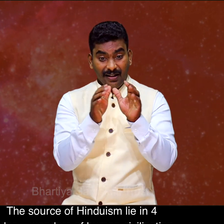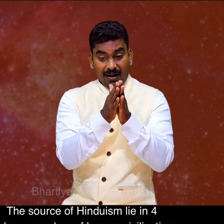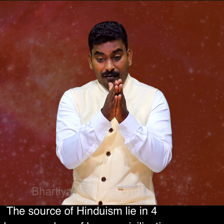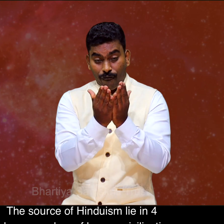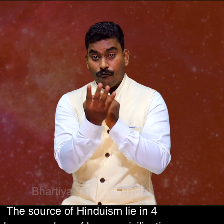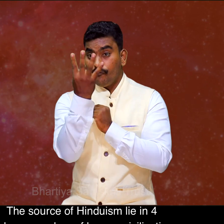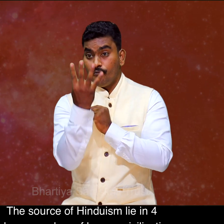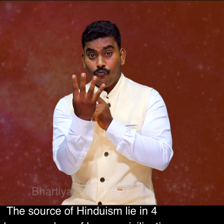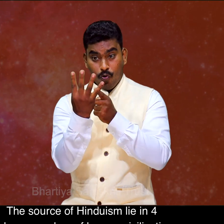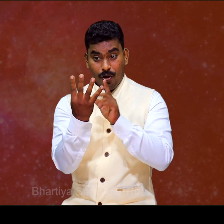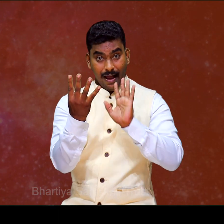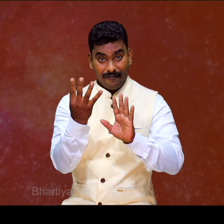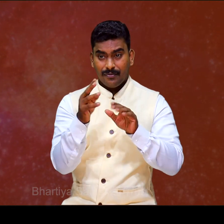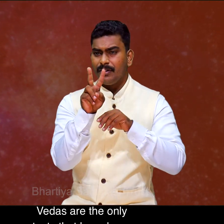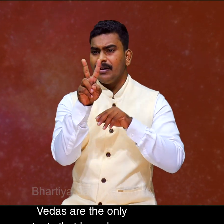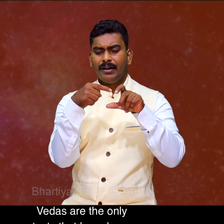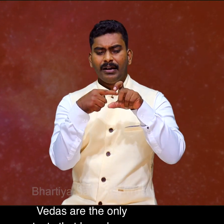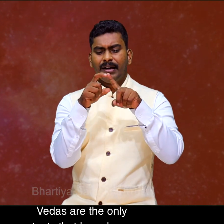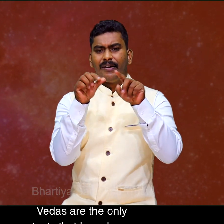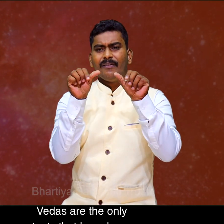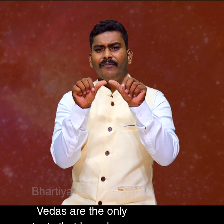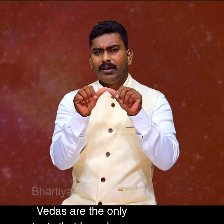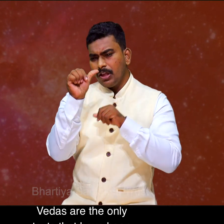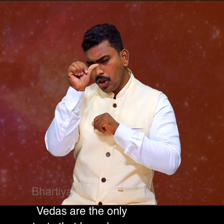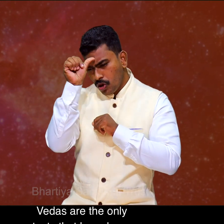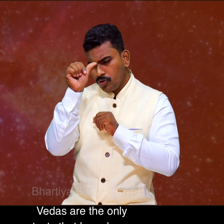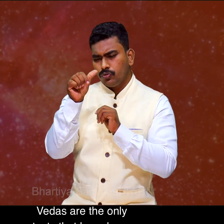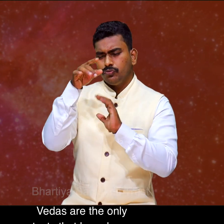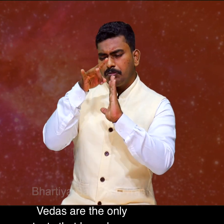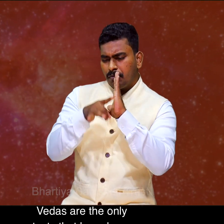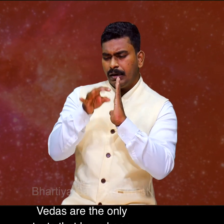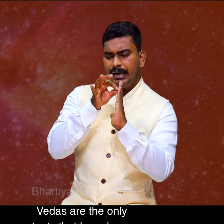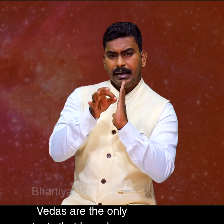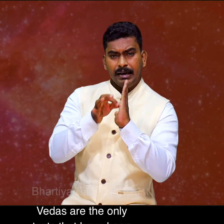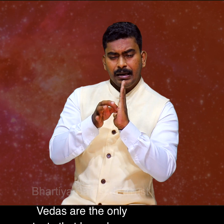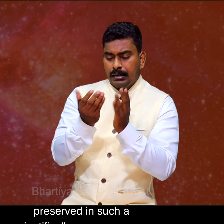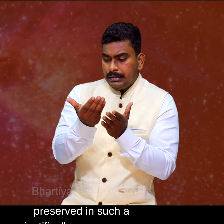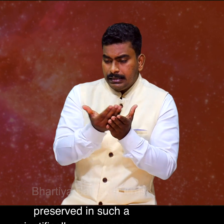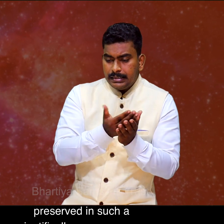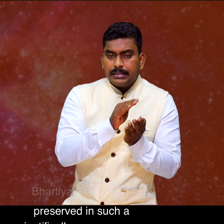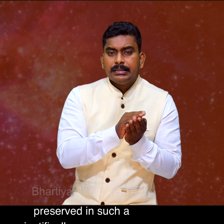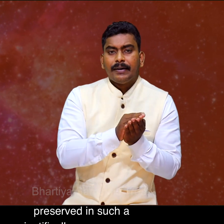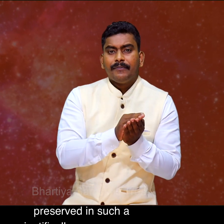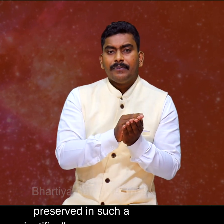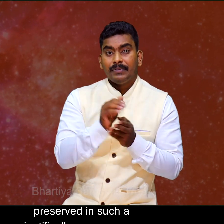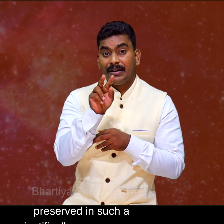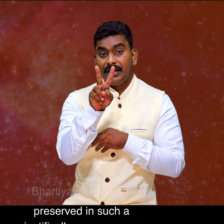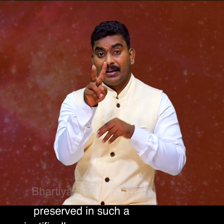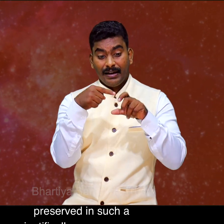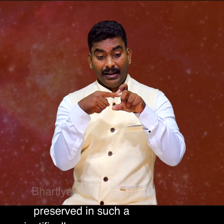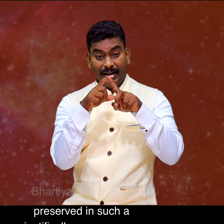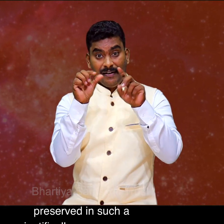of human civilization. Vedas are the only texts that have been preserved in